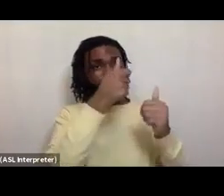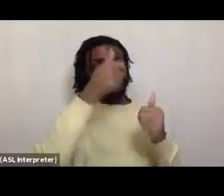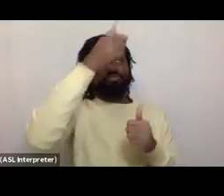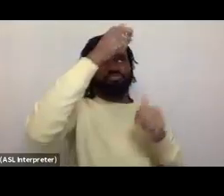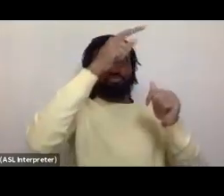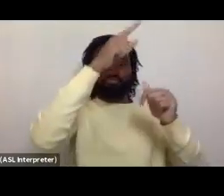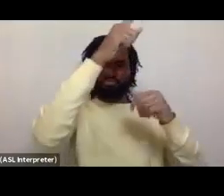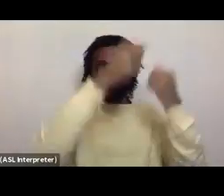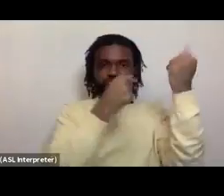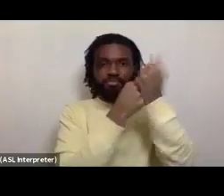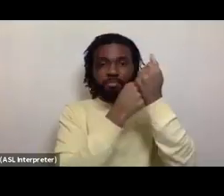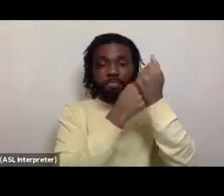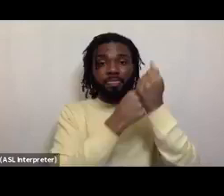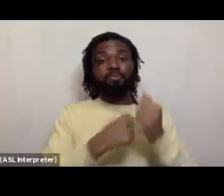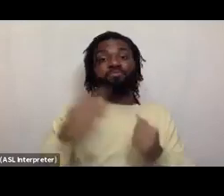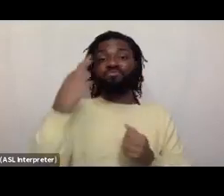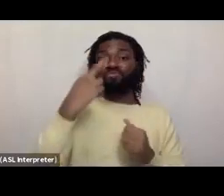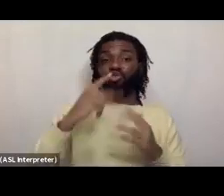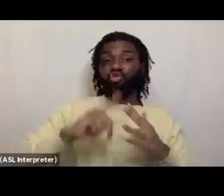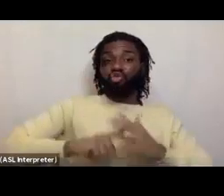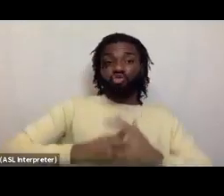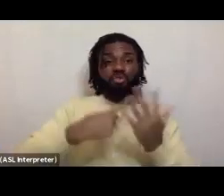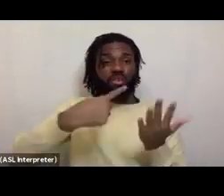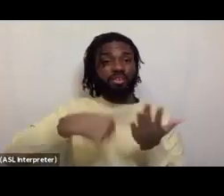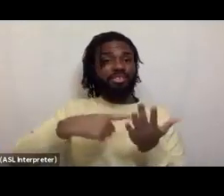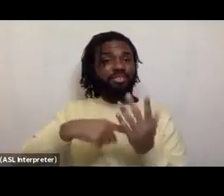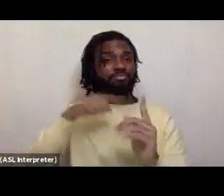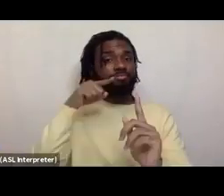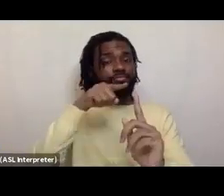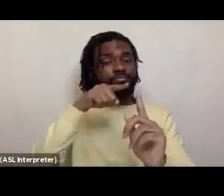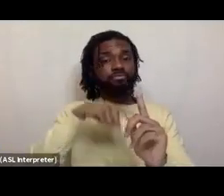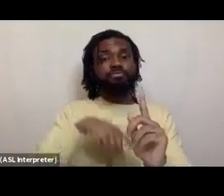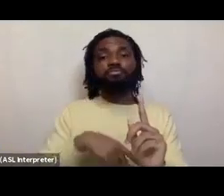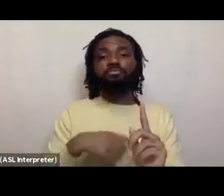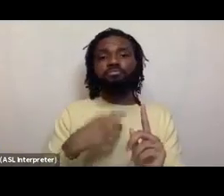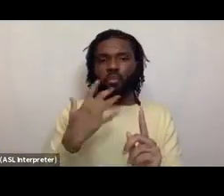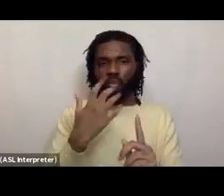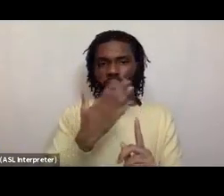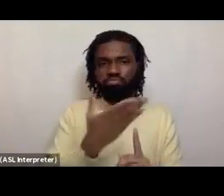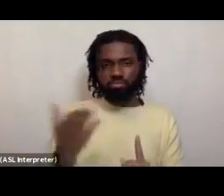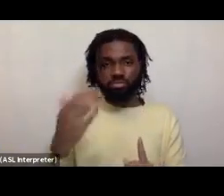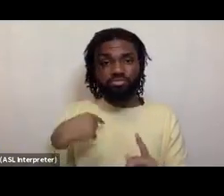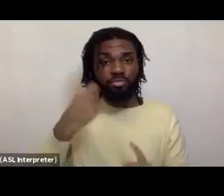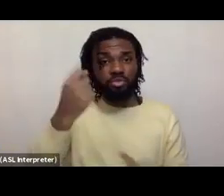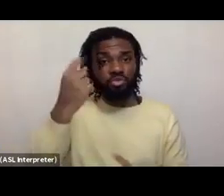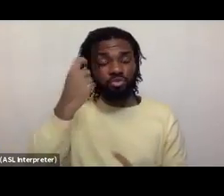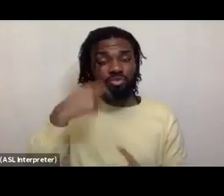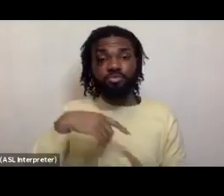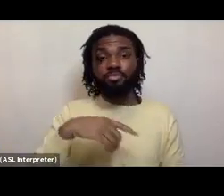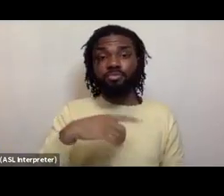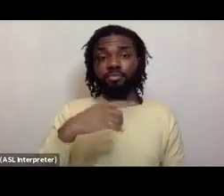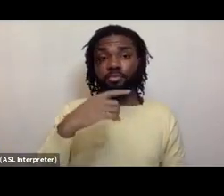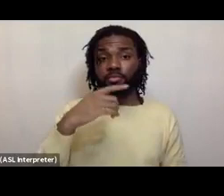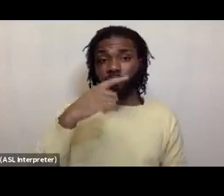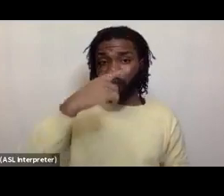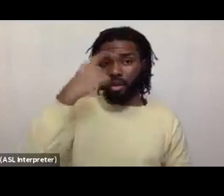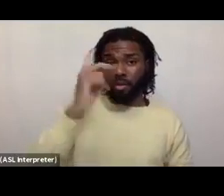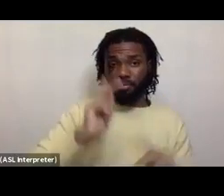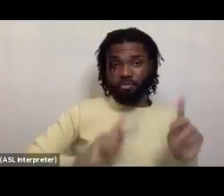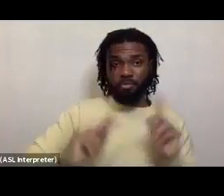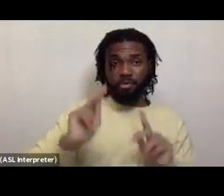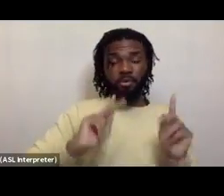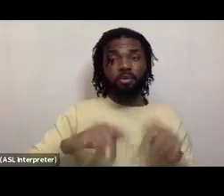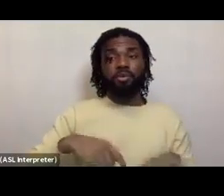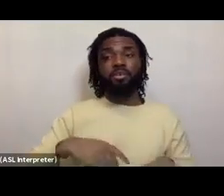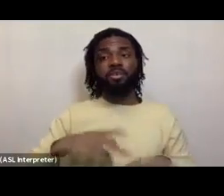start there because I want people to understand that Black people, negatively racialized